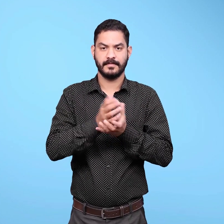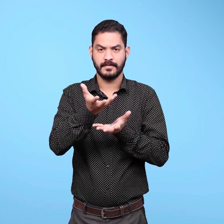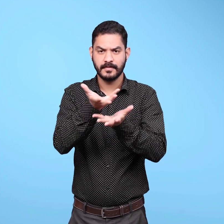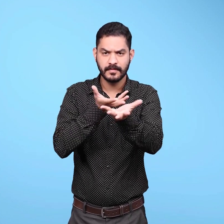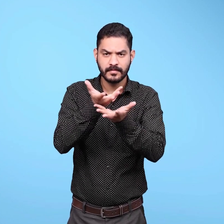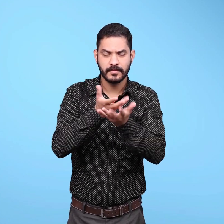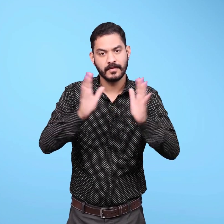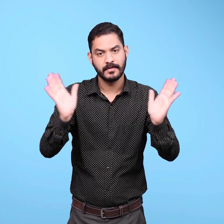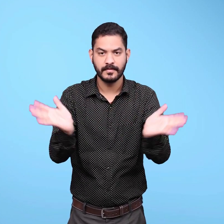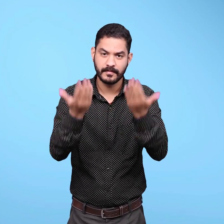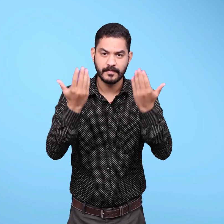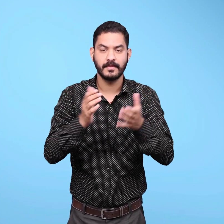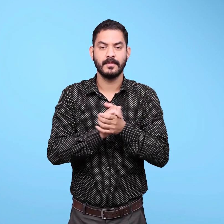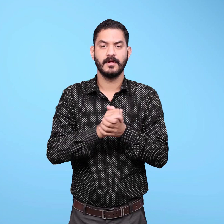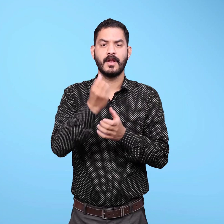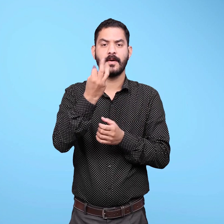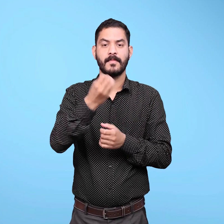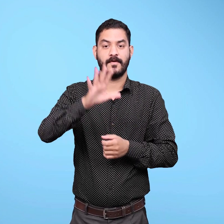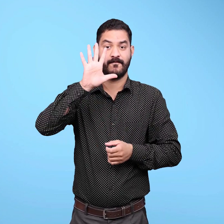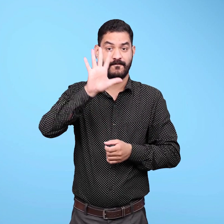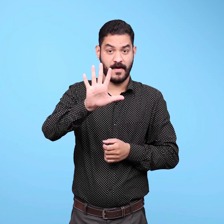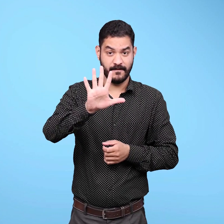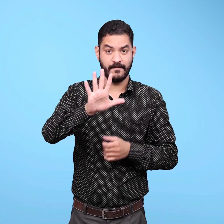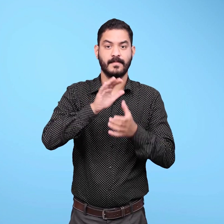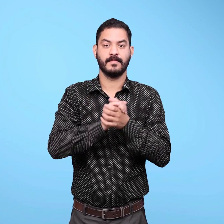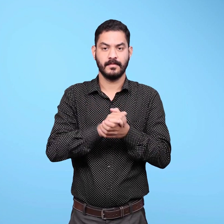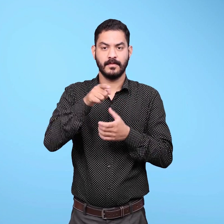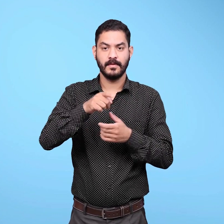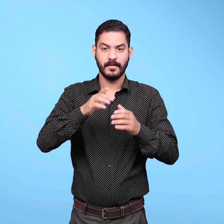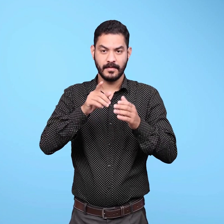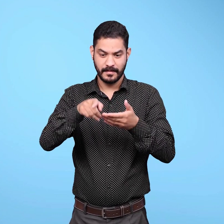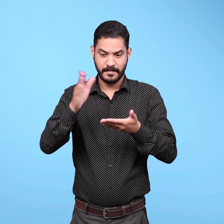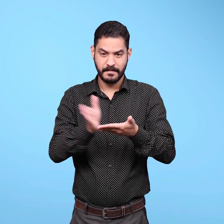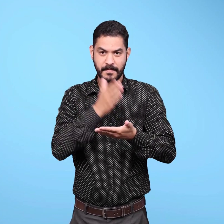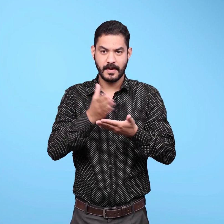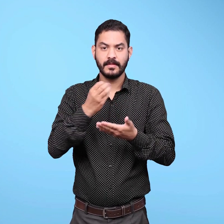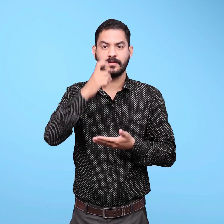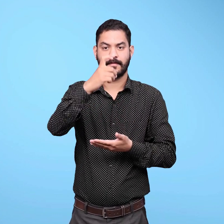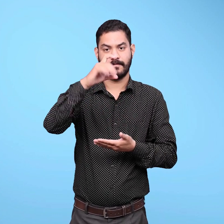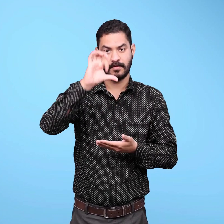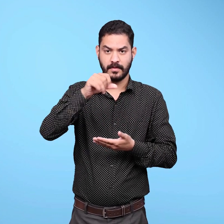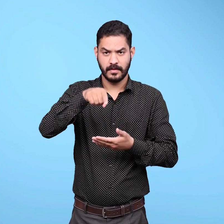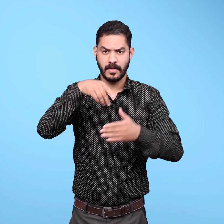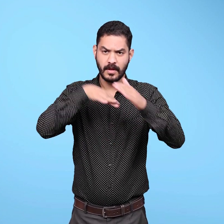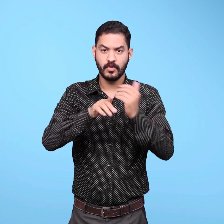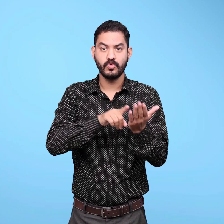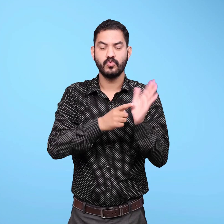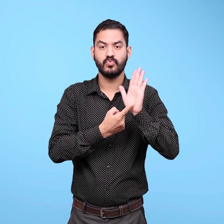Let's discuss. 5. Which of the iron tools shown on page number